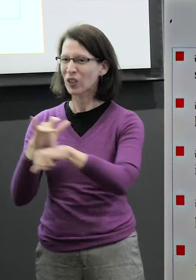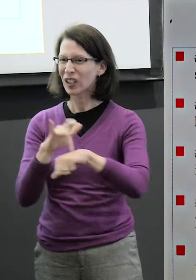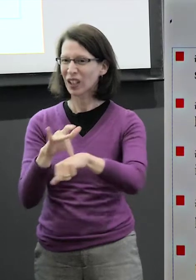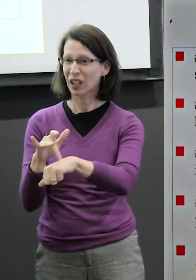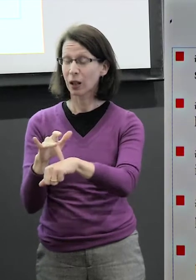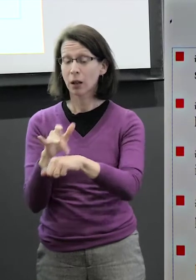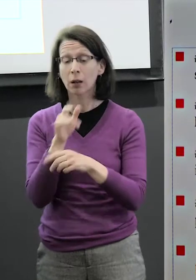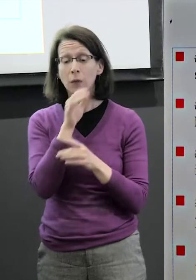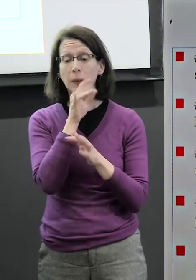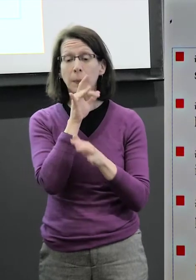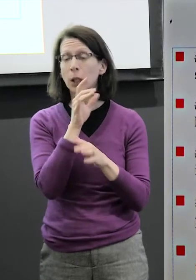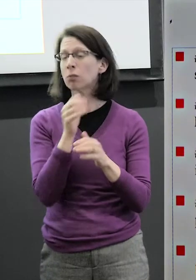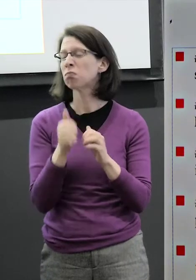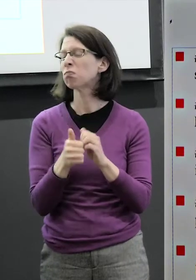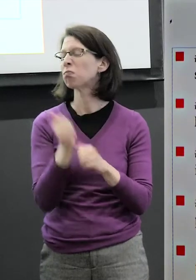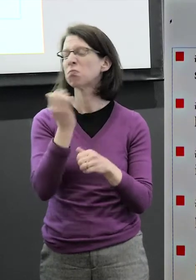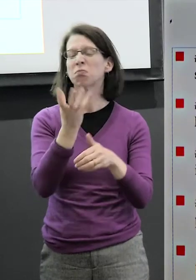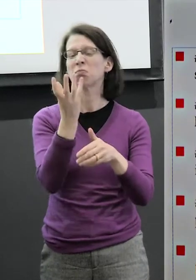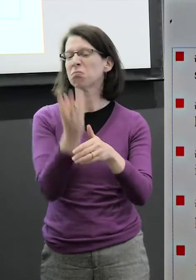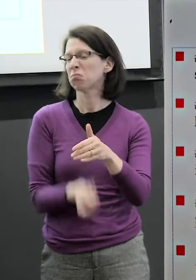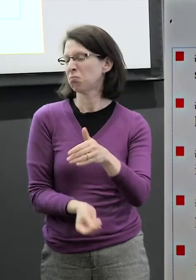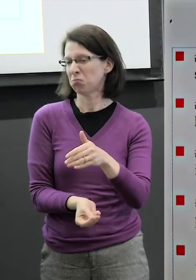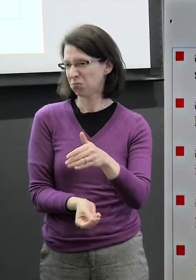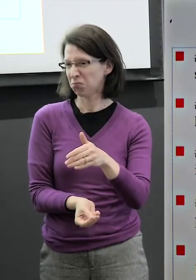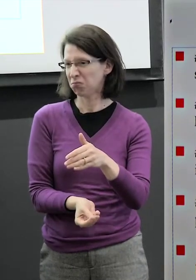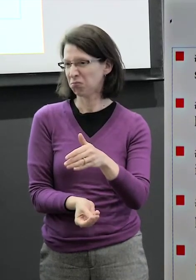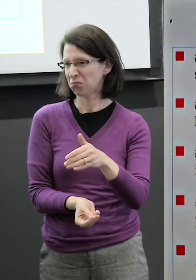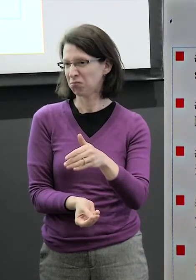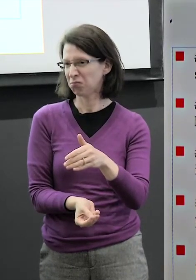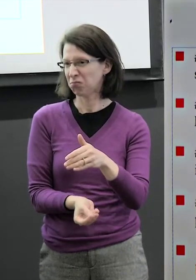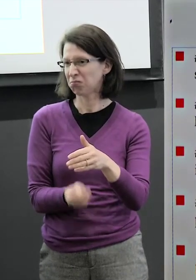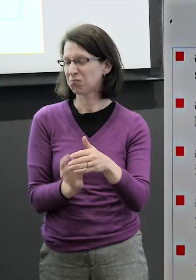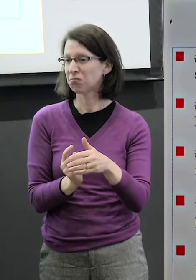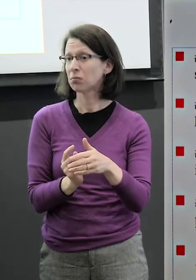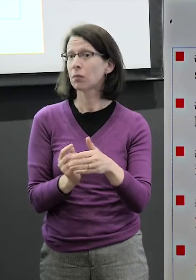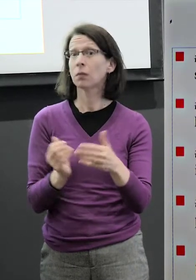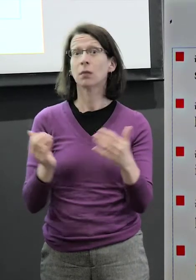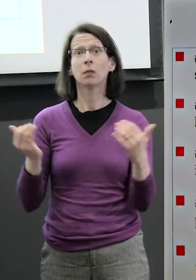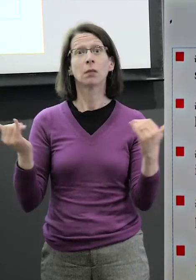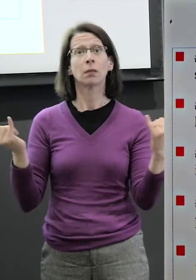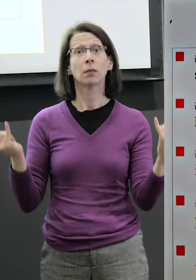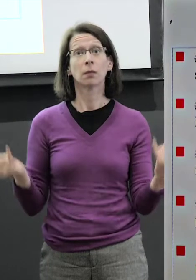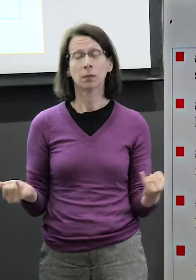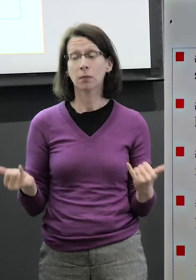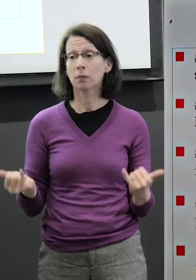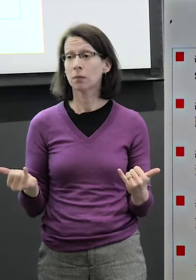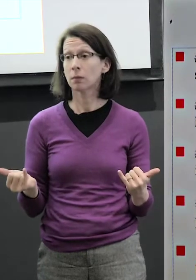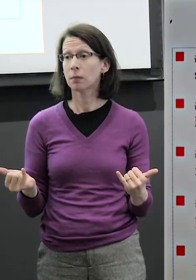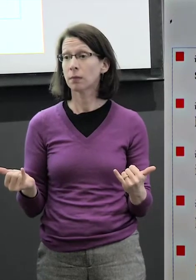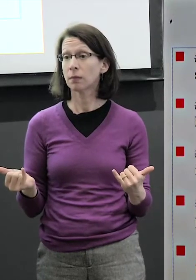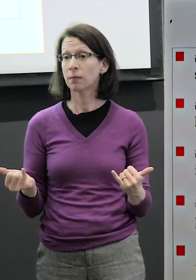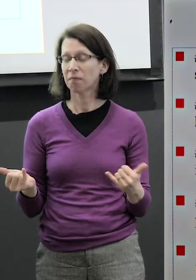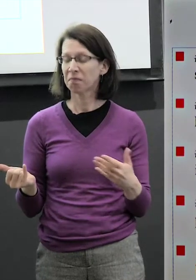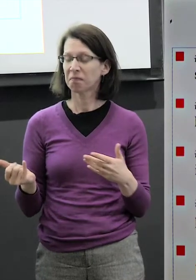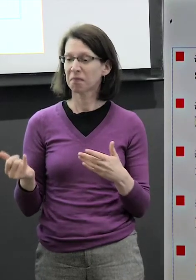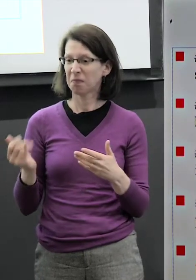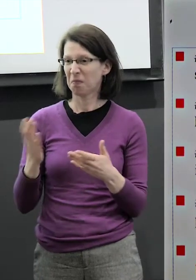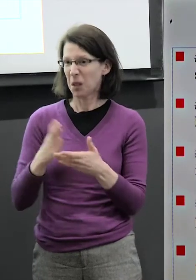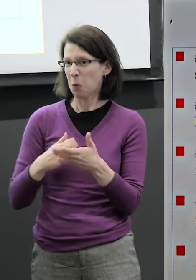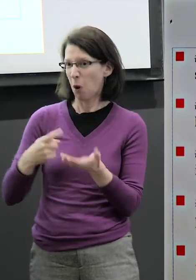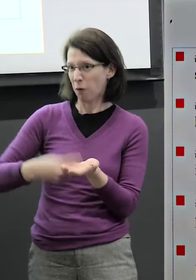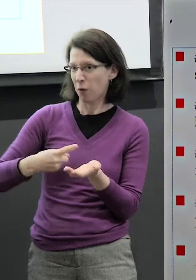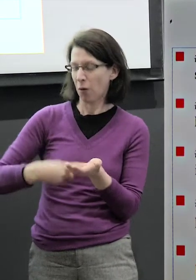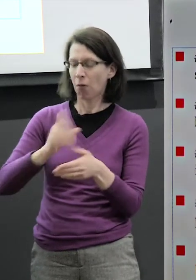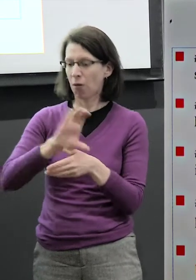in speech. So at this point of the argument, we'll have the conclusion that in sign language